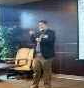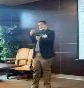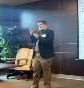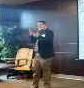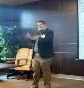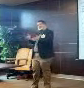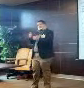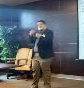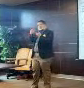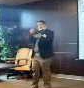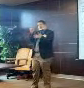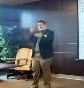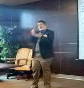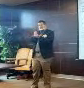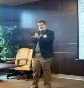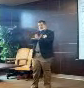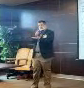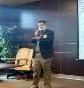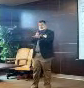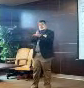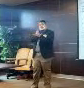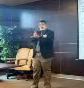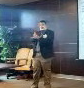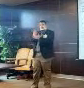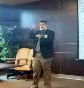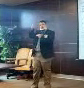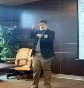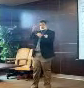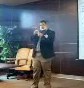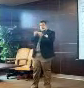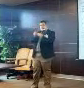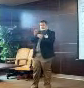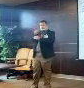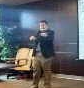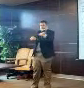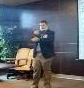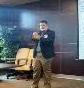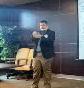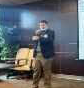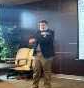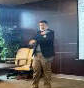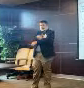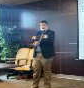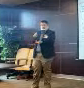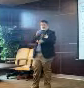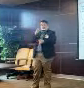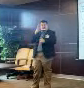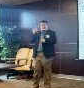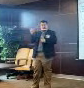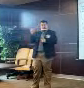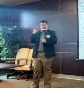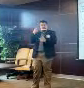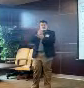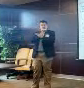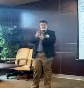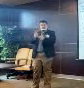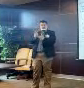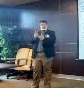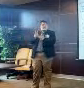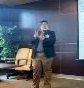also providing this therapy. It really is helping us decrease the number of patients in the hospital. And so you can see the last 2